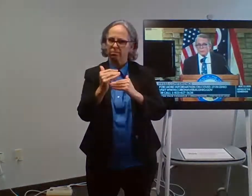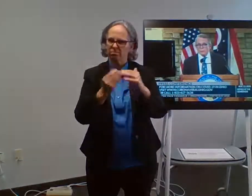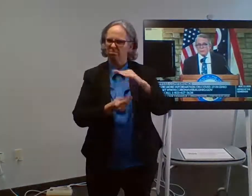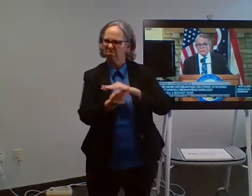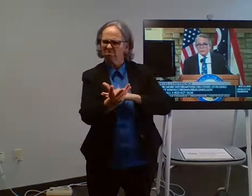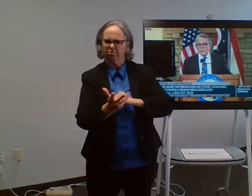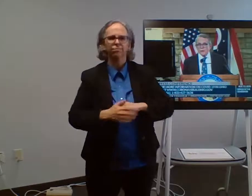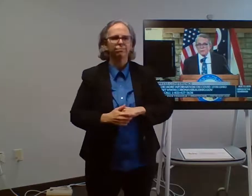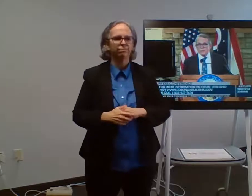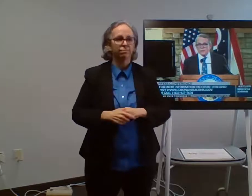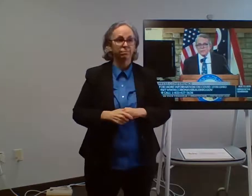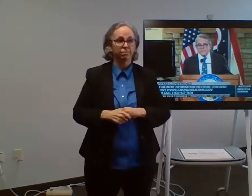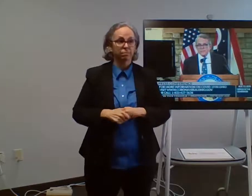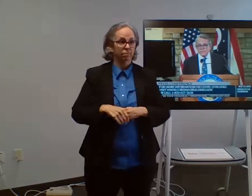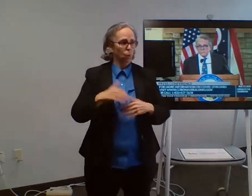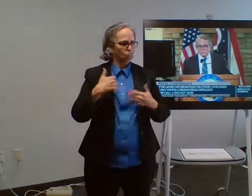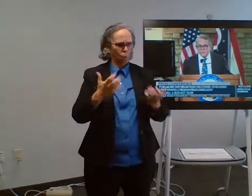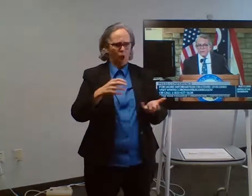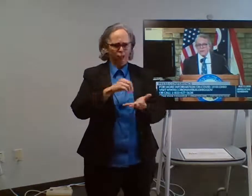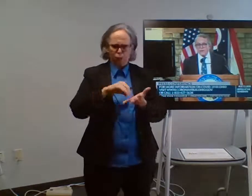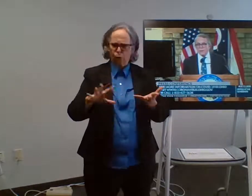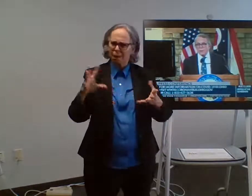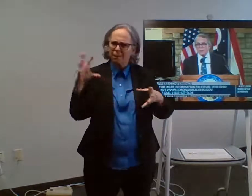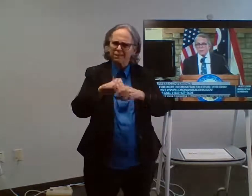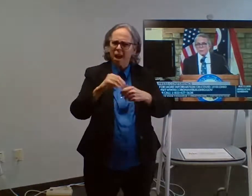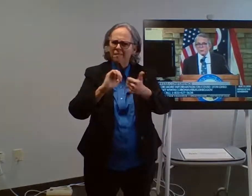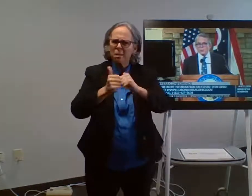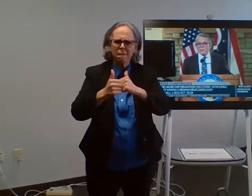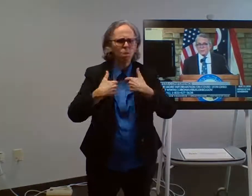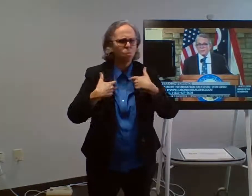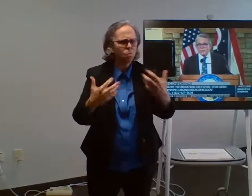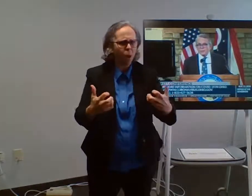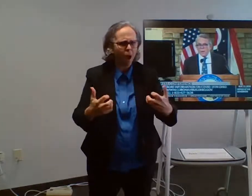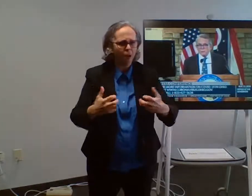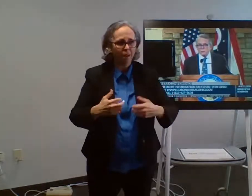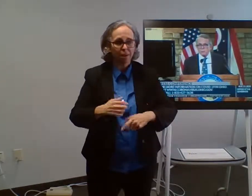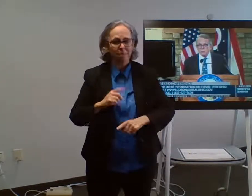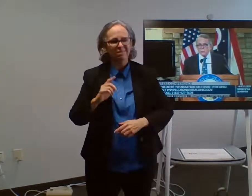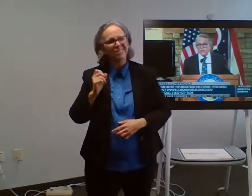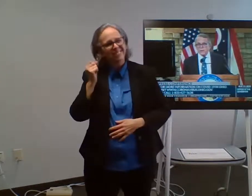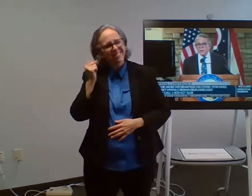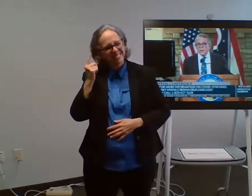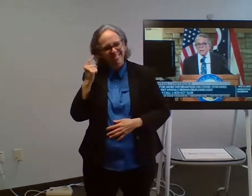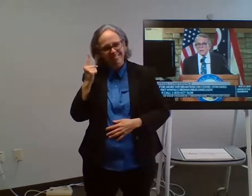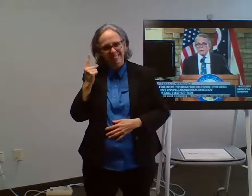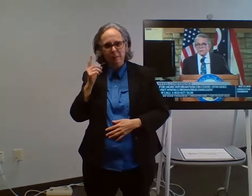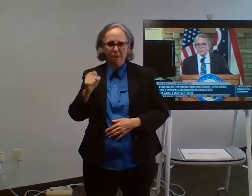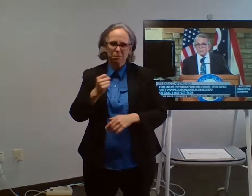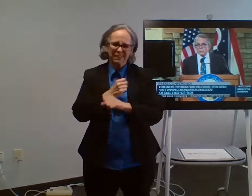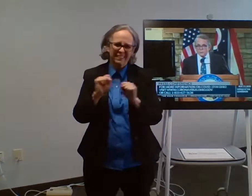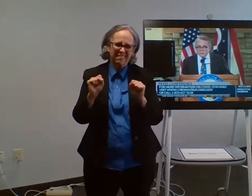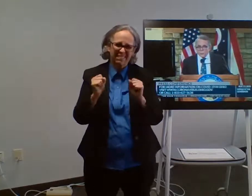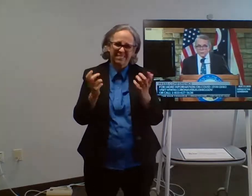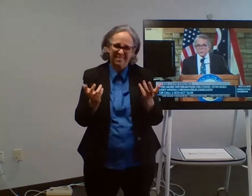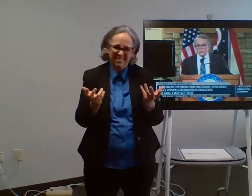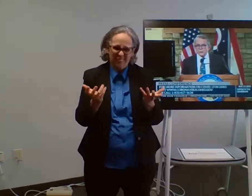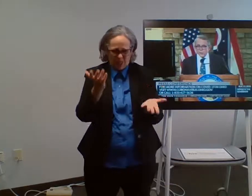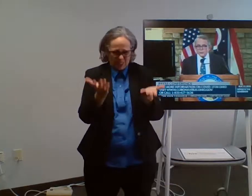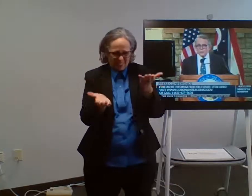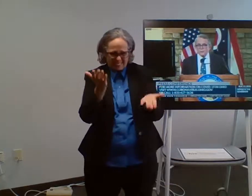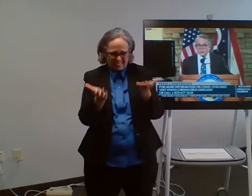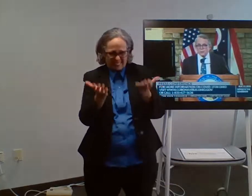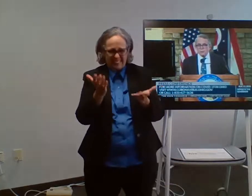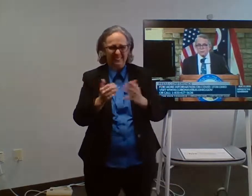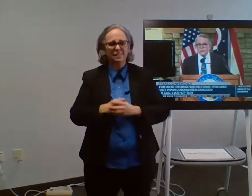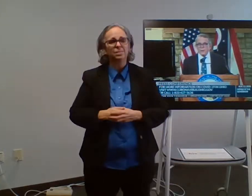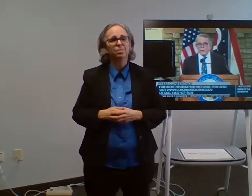the young people to have their season. But we want to do it as safely as possible. And so this will be a little